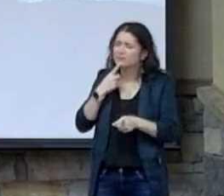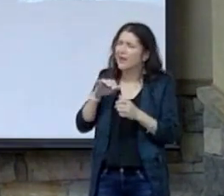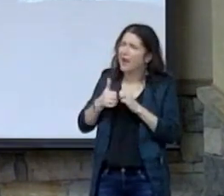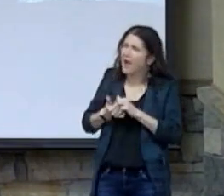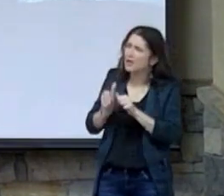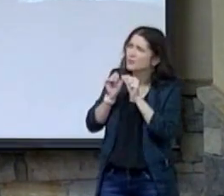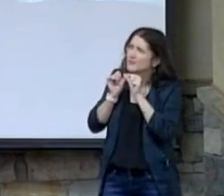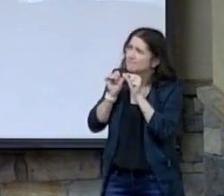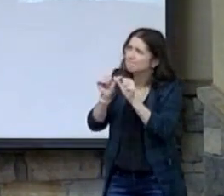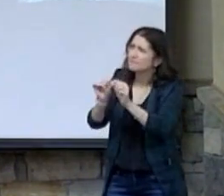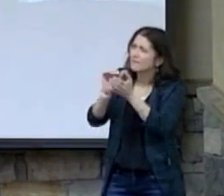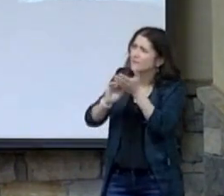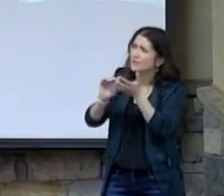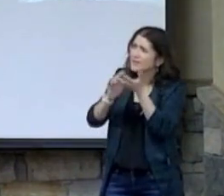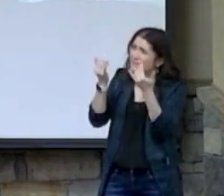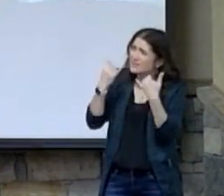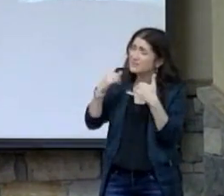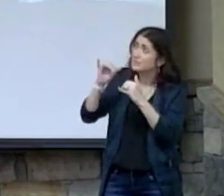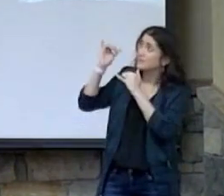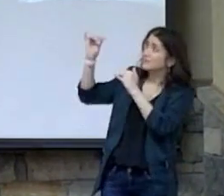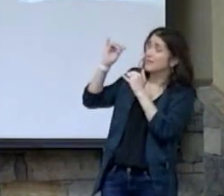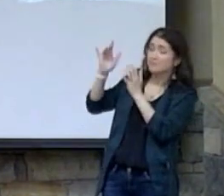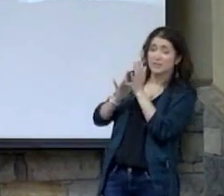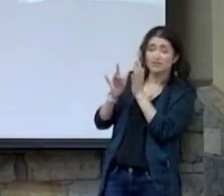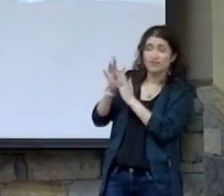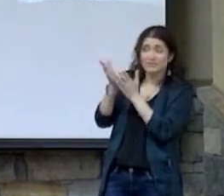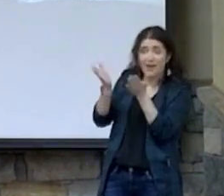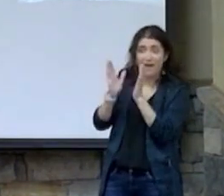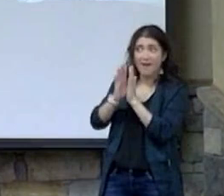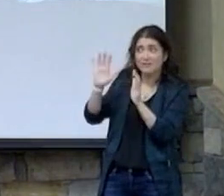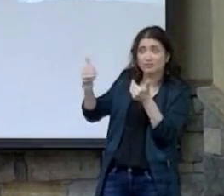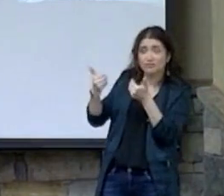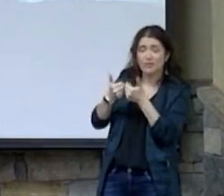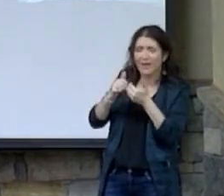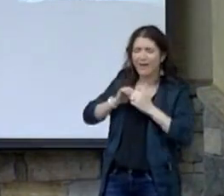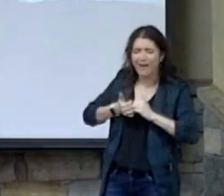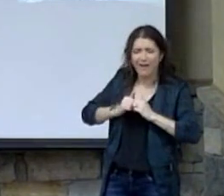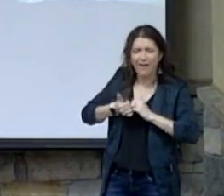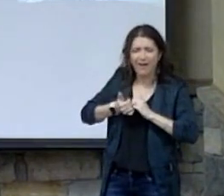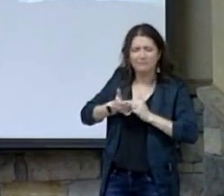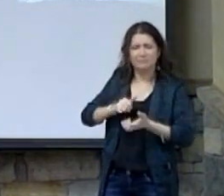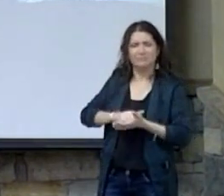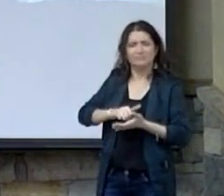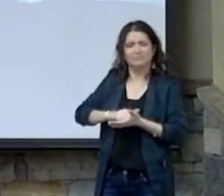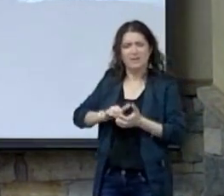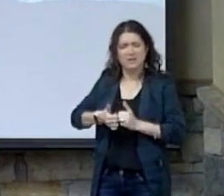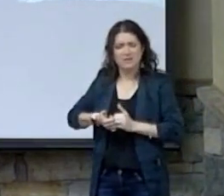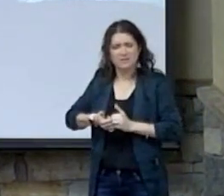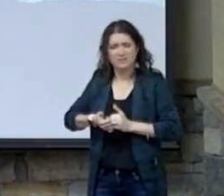to forgive in the way that Jesus calls and challenges us to forgive in this parable?